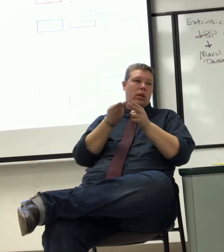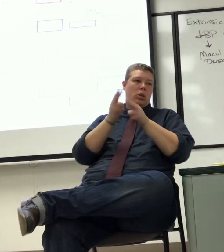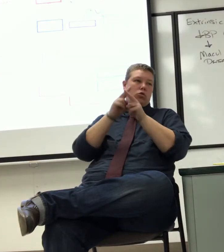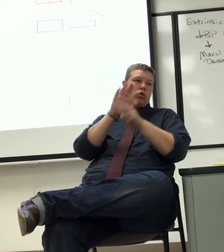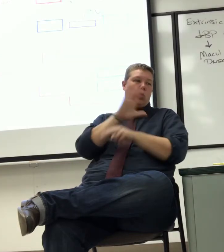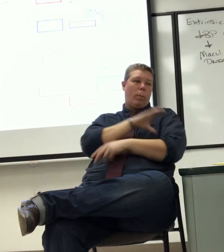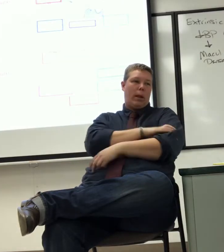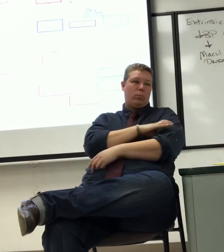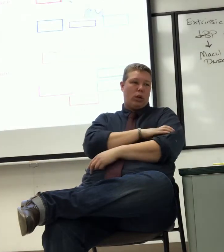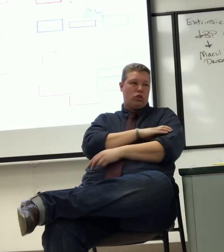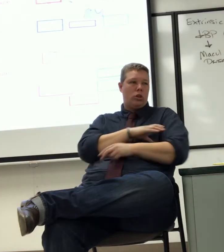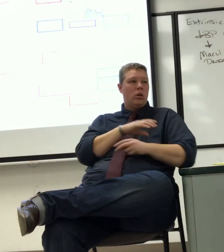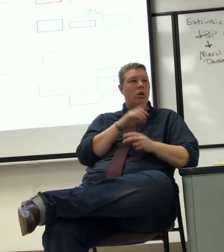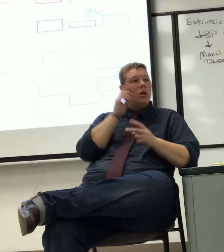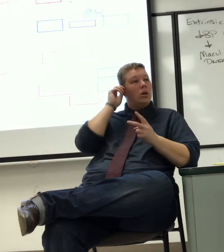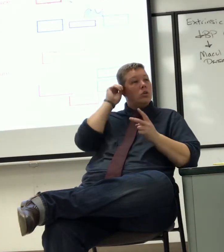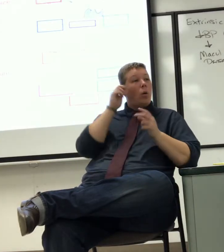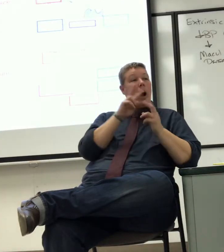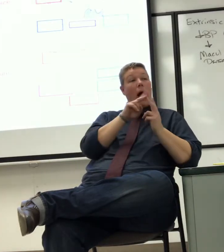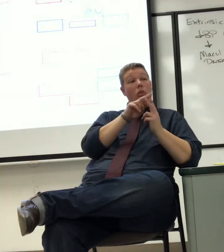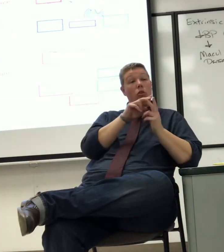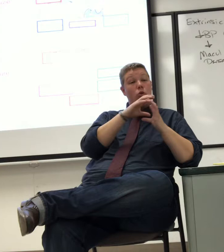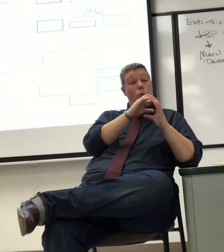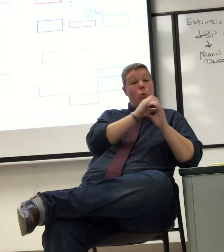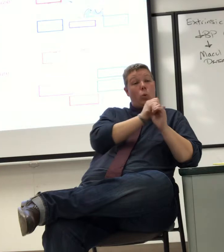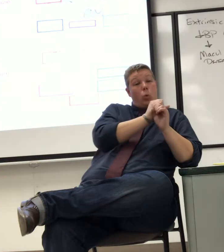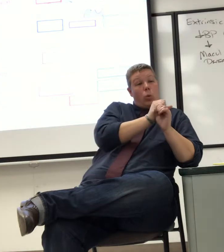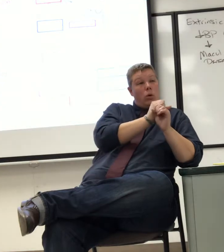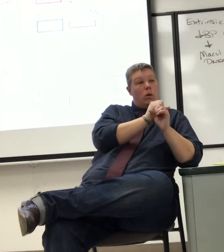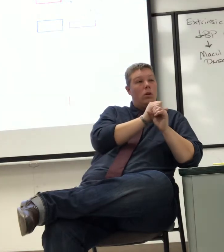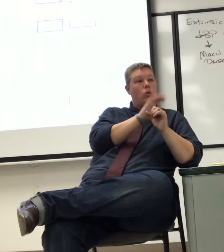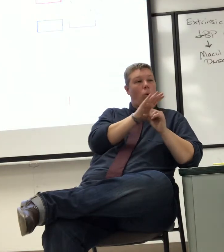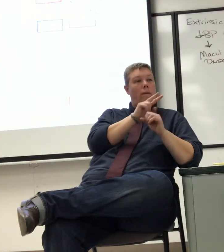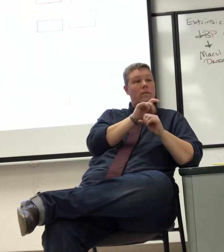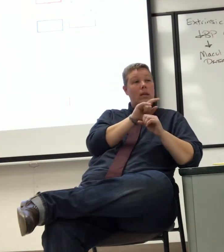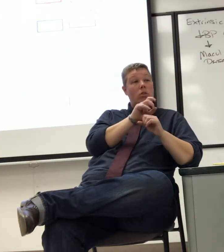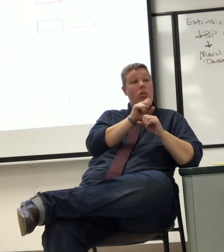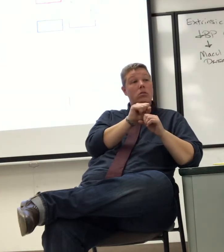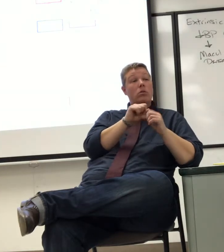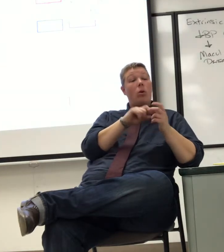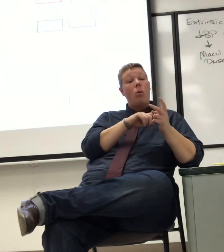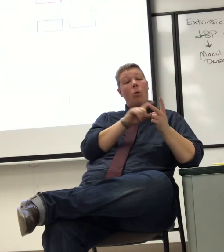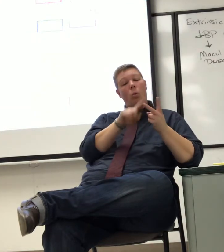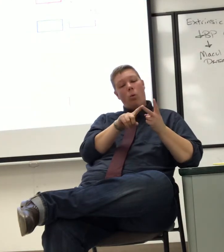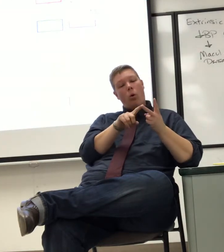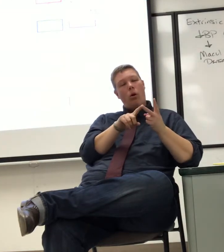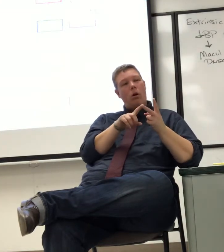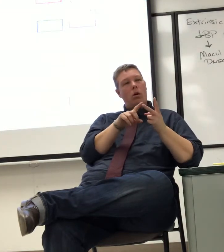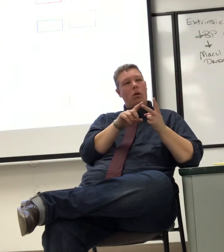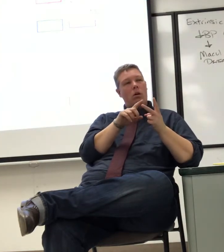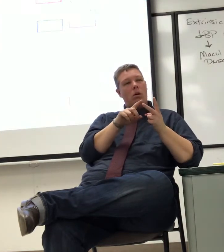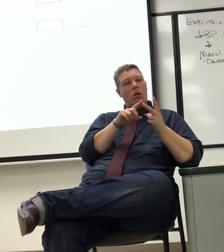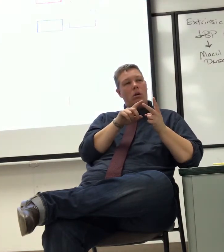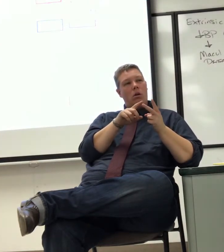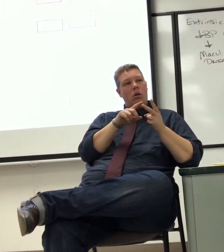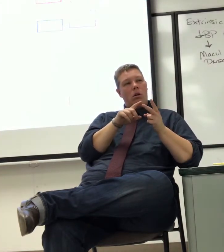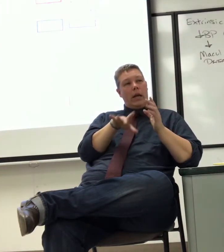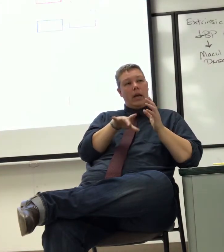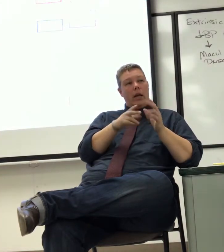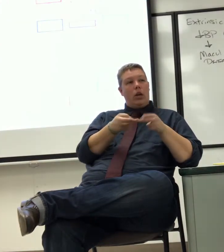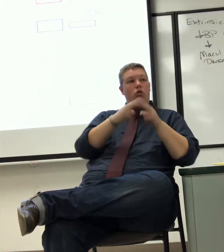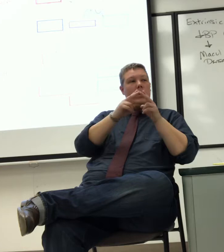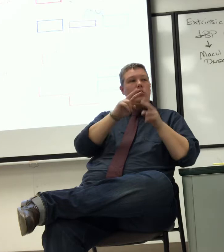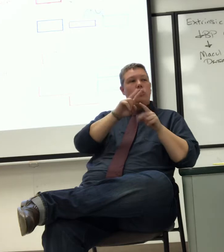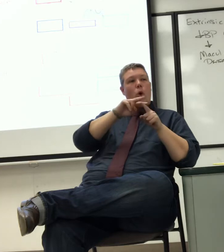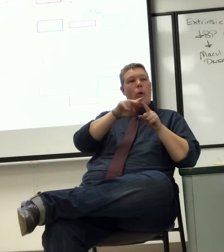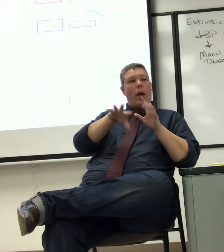the RAS mechanism. When you increase the blood pressure, you'll correct the GFR. Okay. but you have to go through all this physiology to do